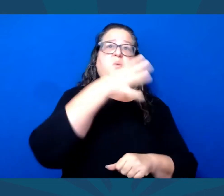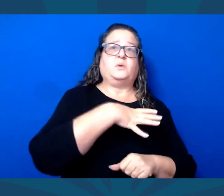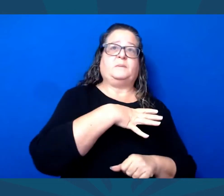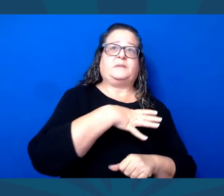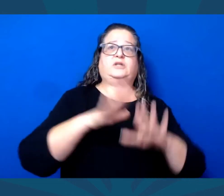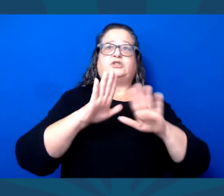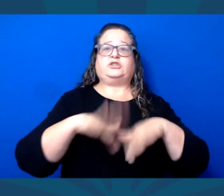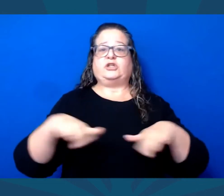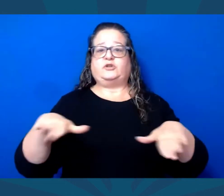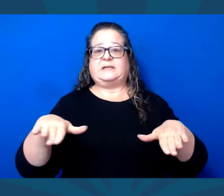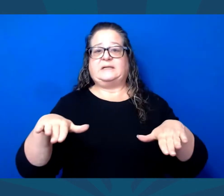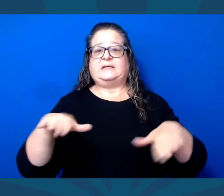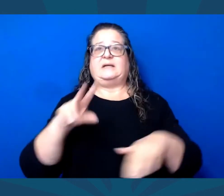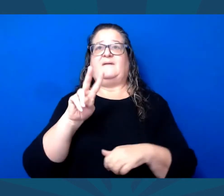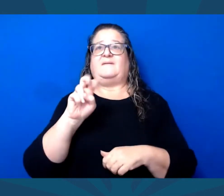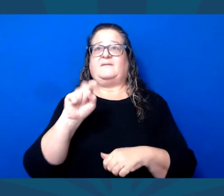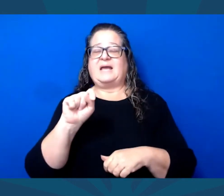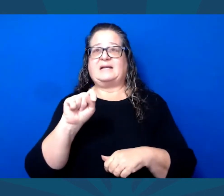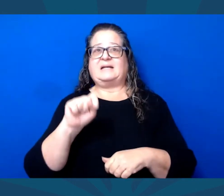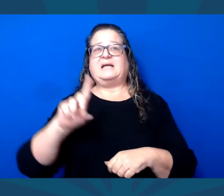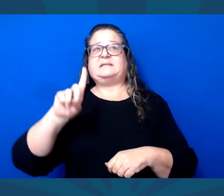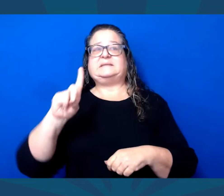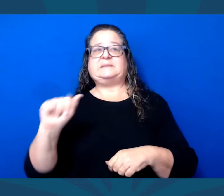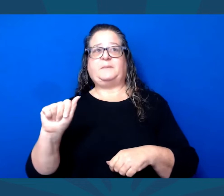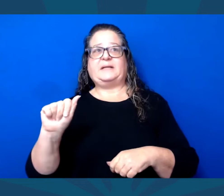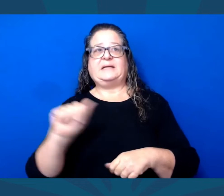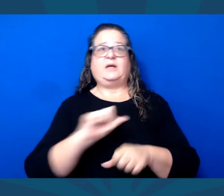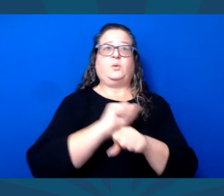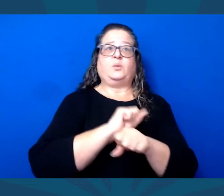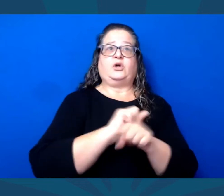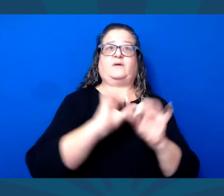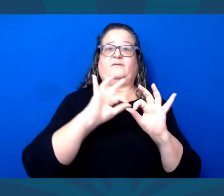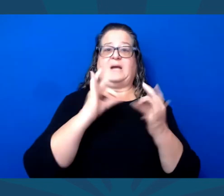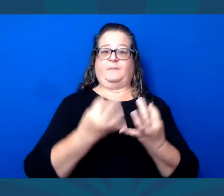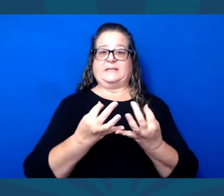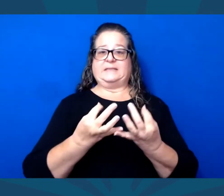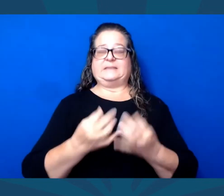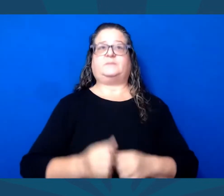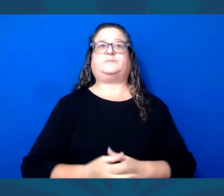veterans, those with disabilities, and working families.